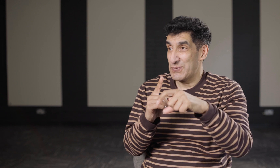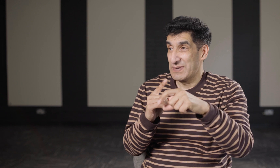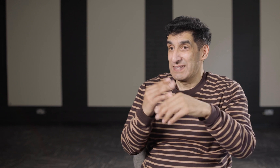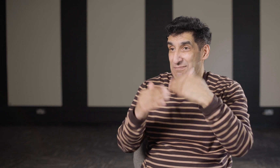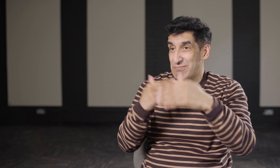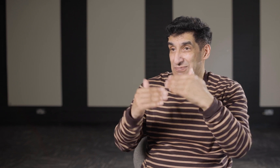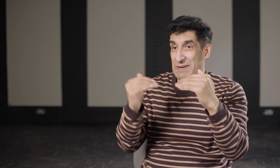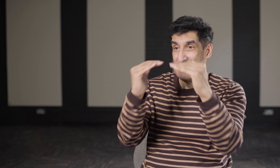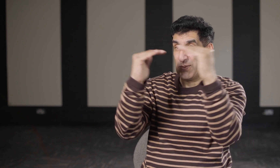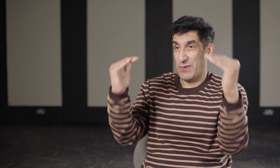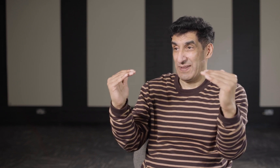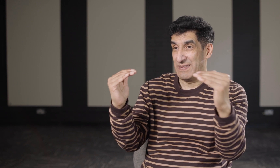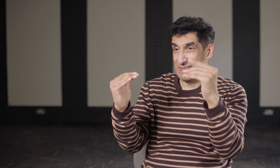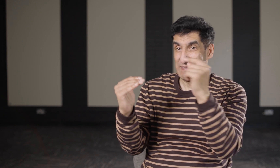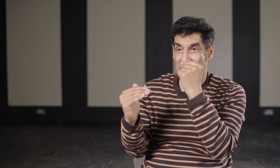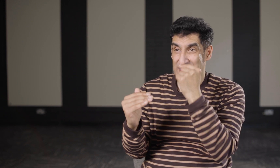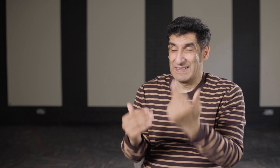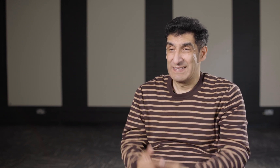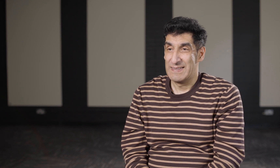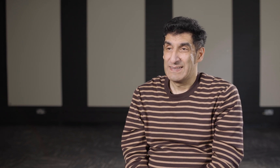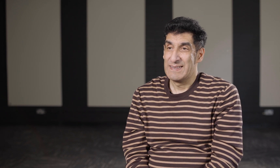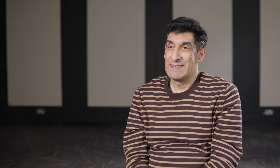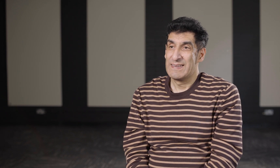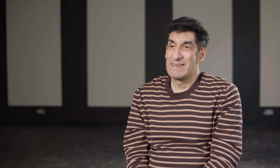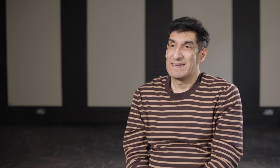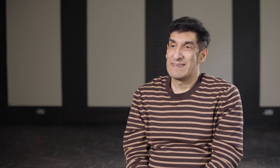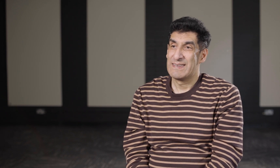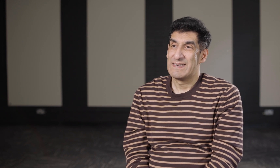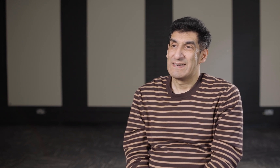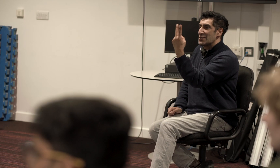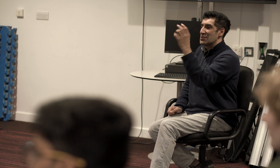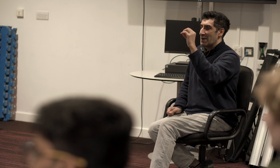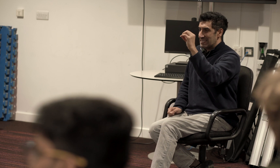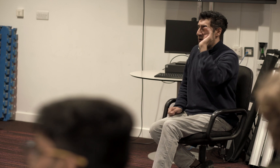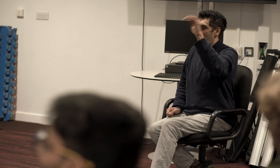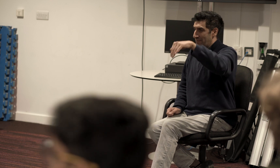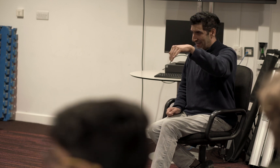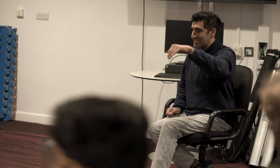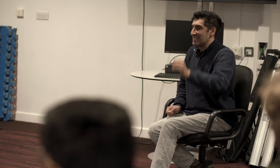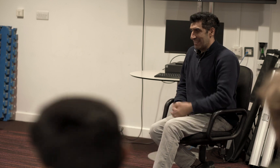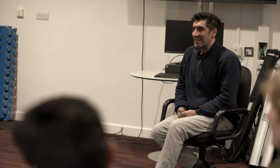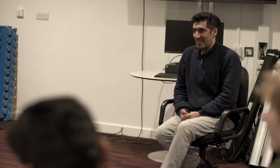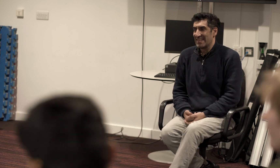can achieve, and I can get to the same level. My disability does not prevent that.